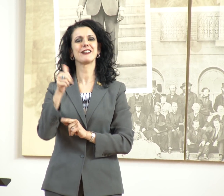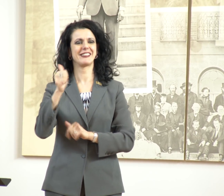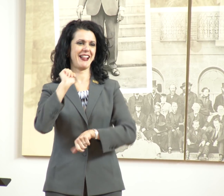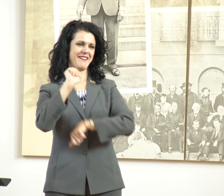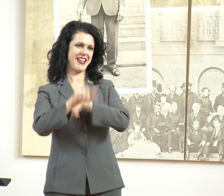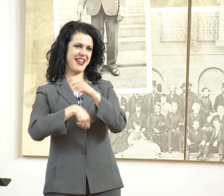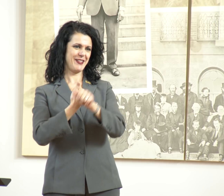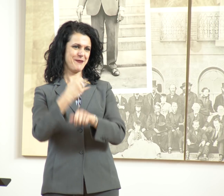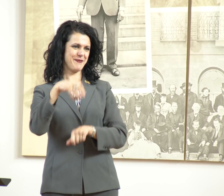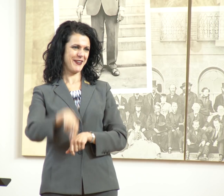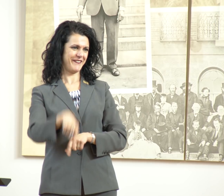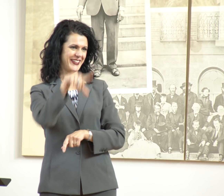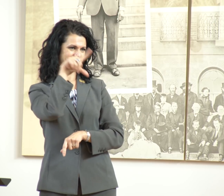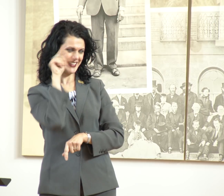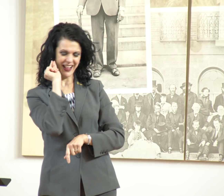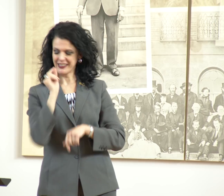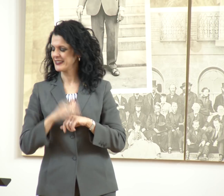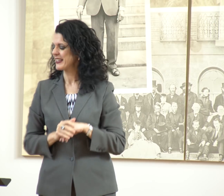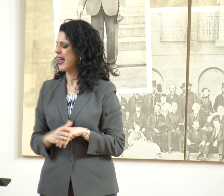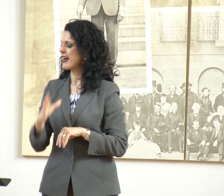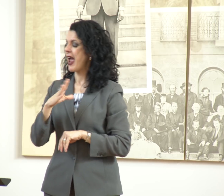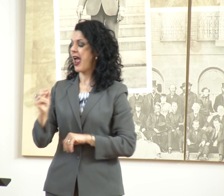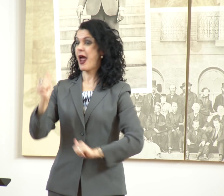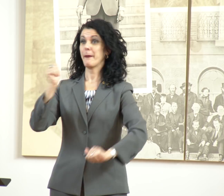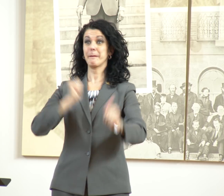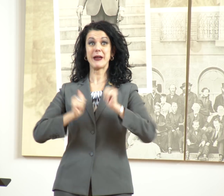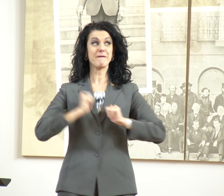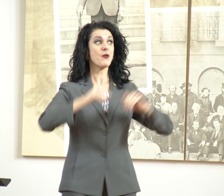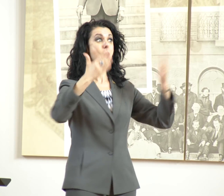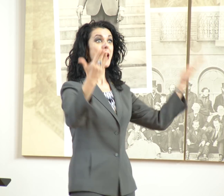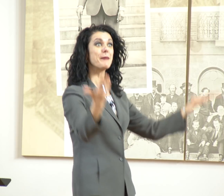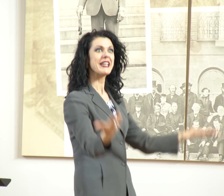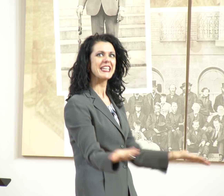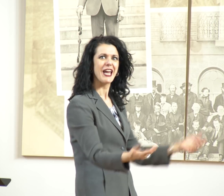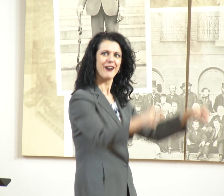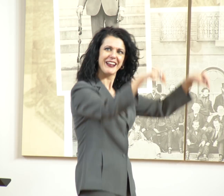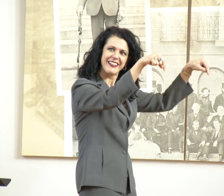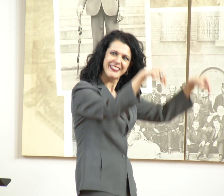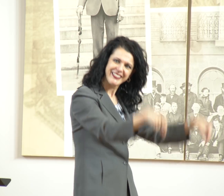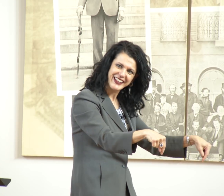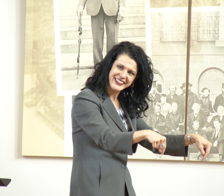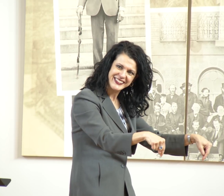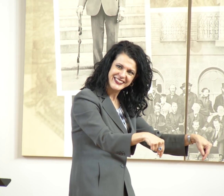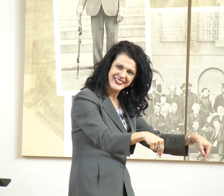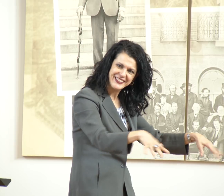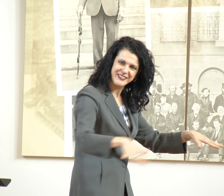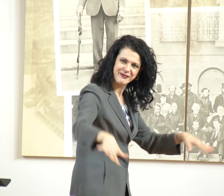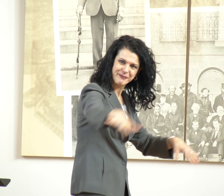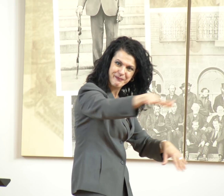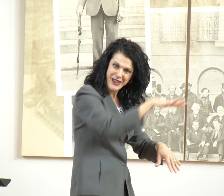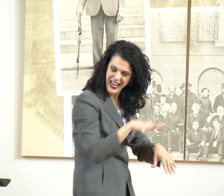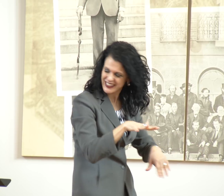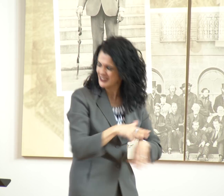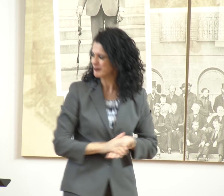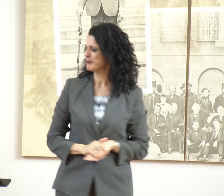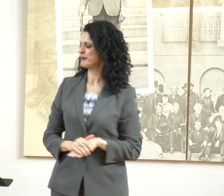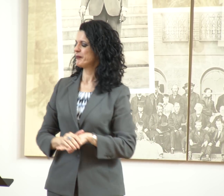His grandfather is Vern Taylor, also an alumni of Gallaudet, who also performed on this very